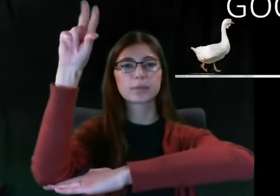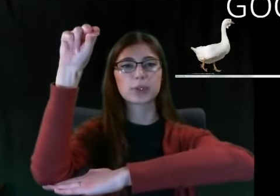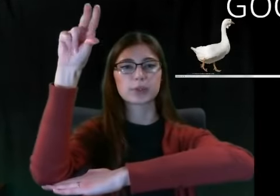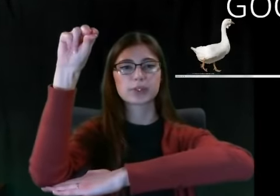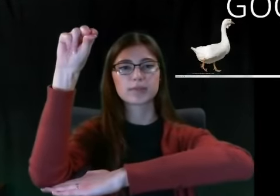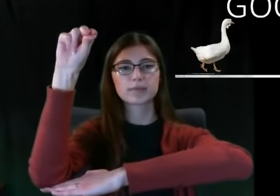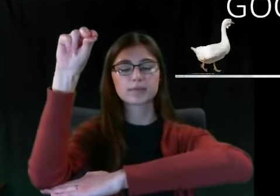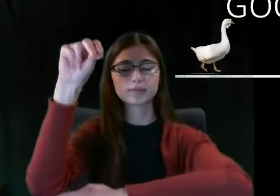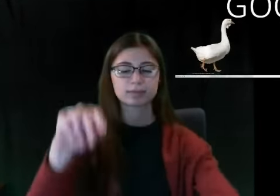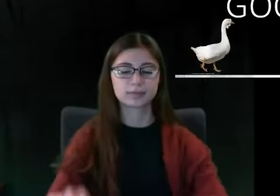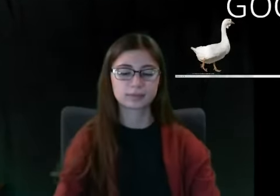Goose.